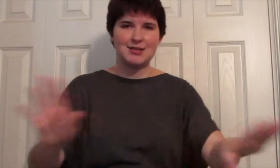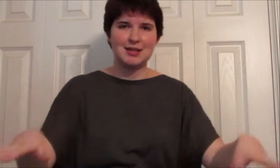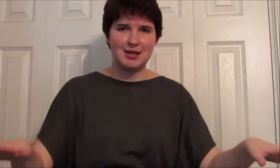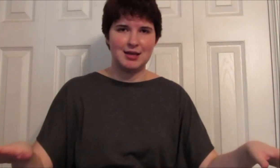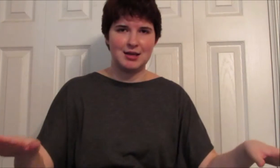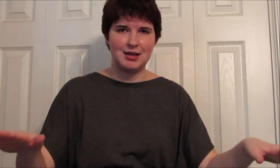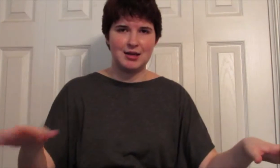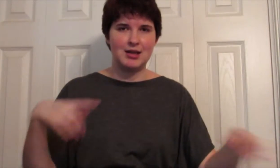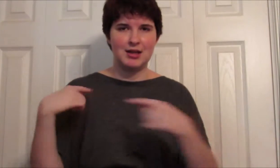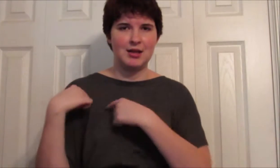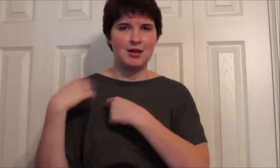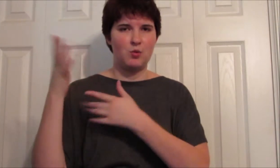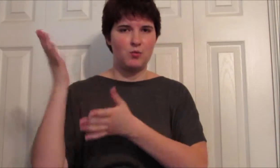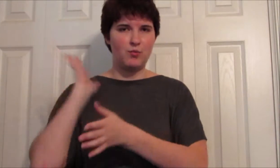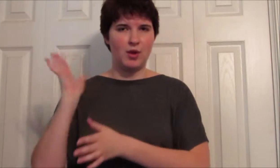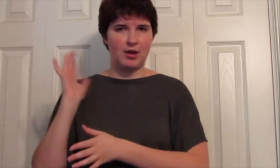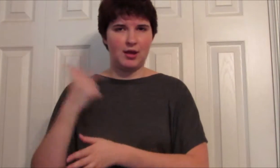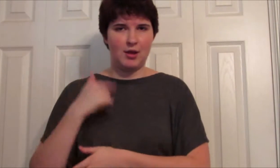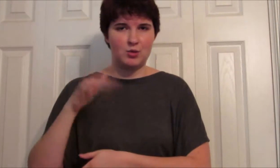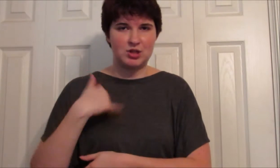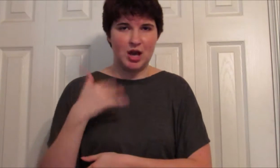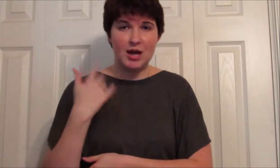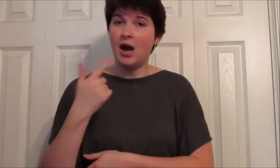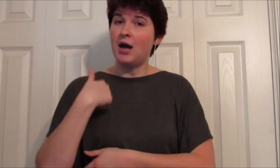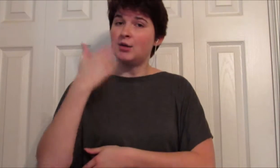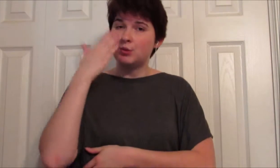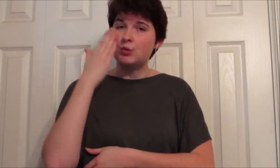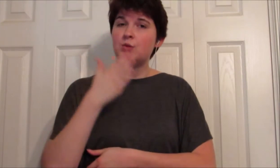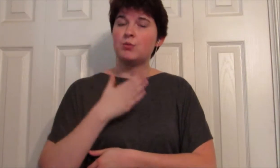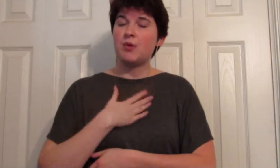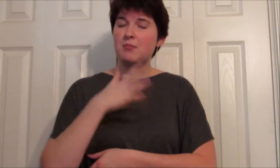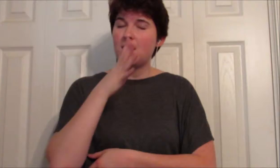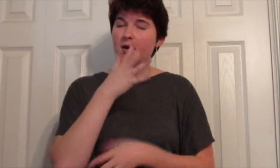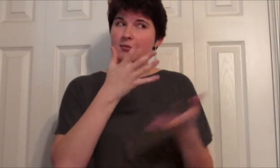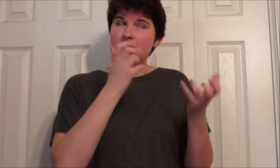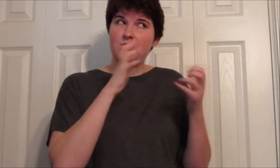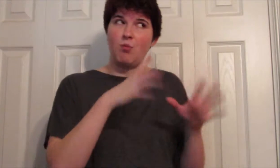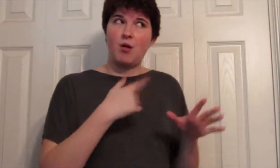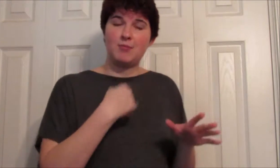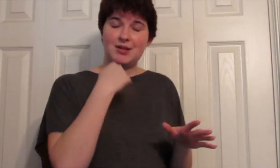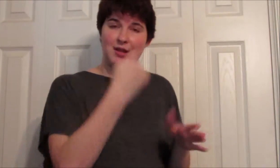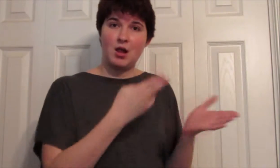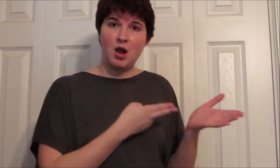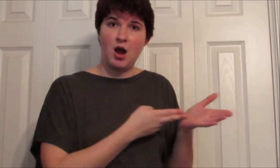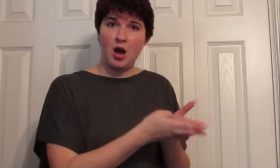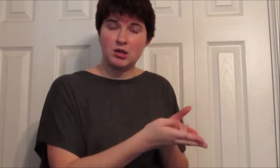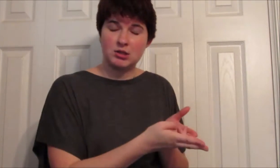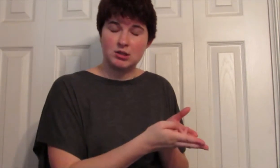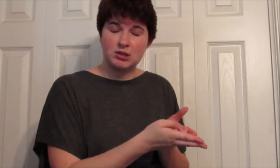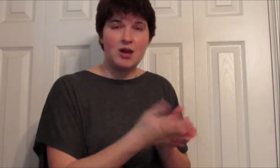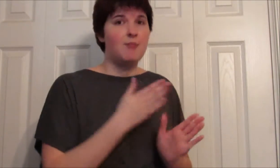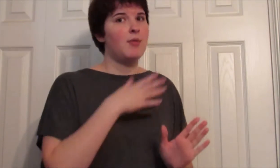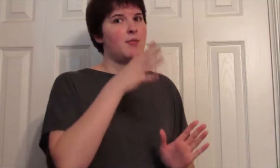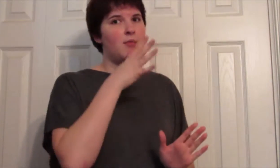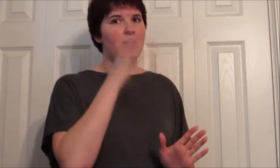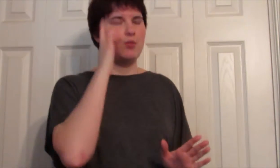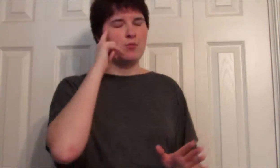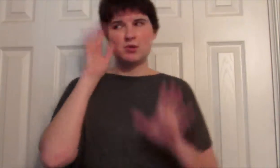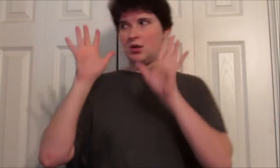as a kid, I knew that my mom did not really want to know what I would say. My mom would have been floored if I